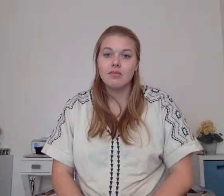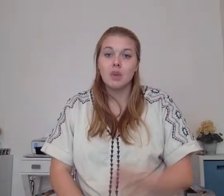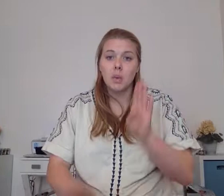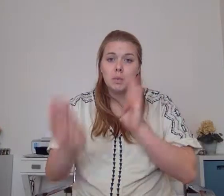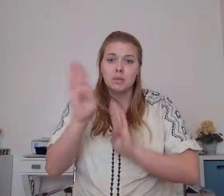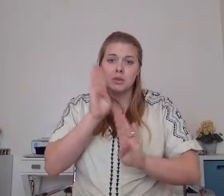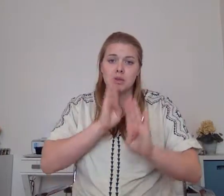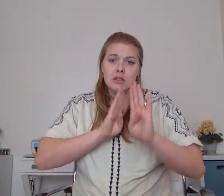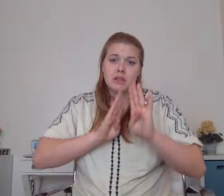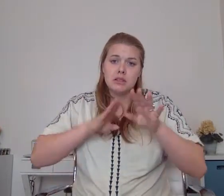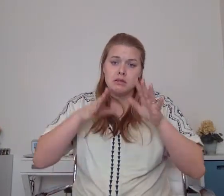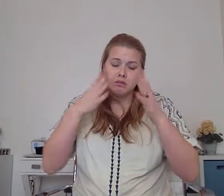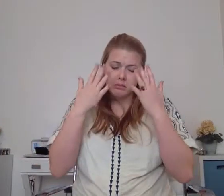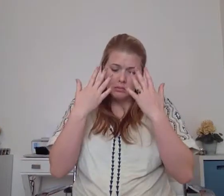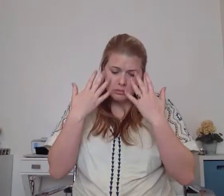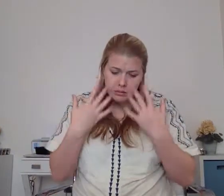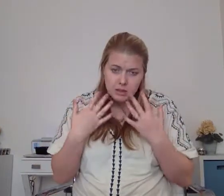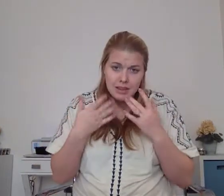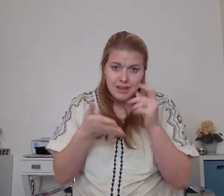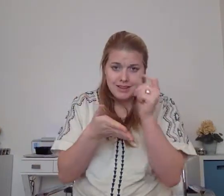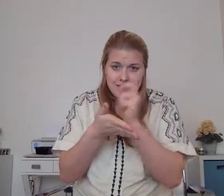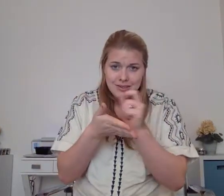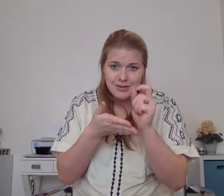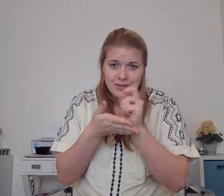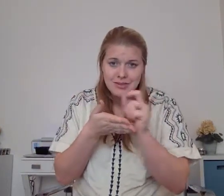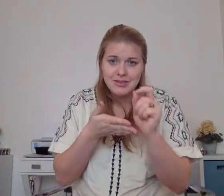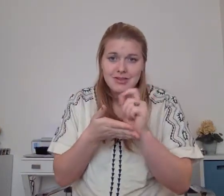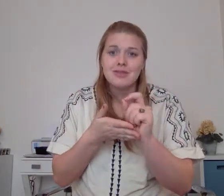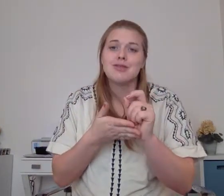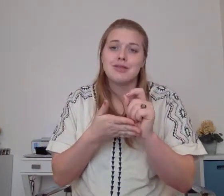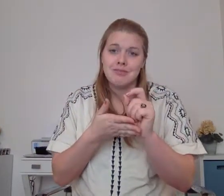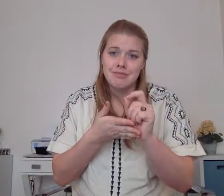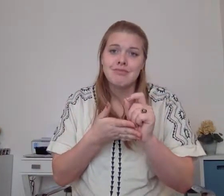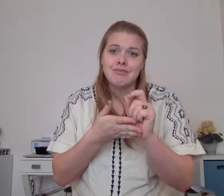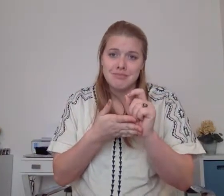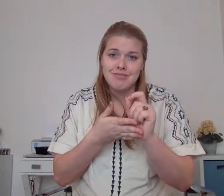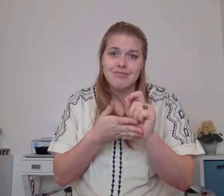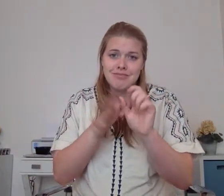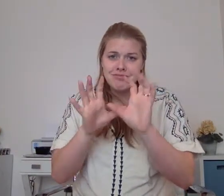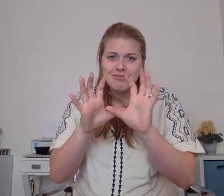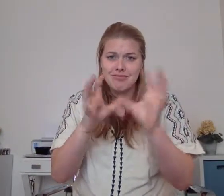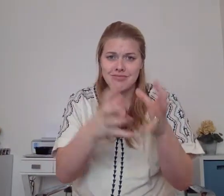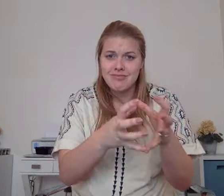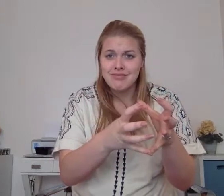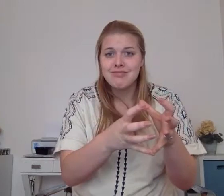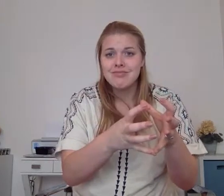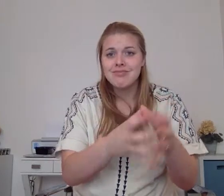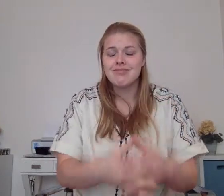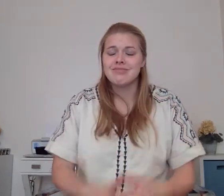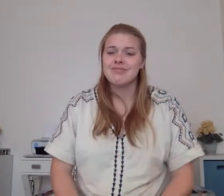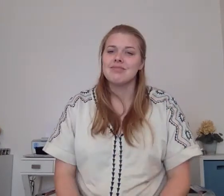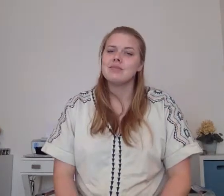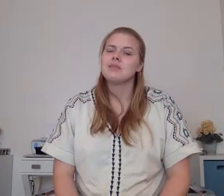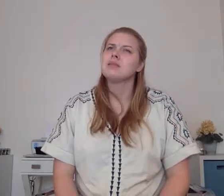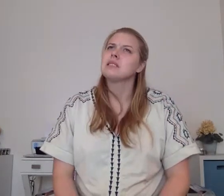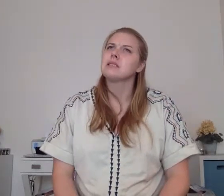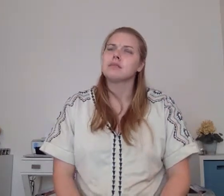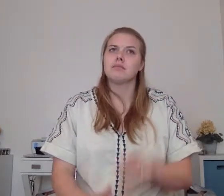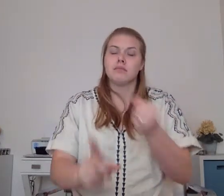and Depressed Writers International Club. But then things began to change, and suddenly our